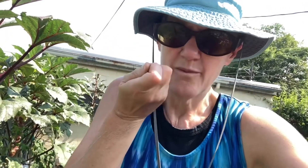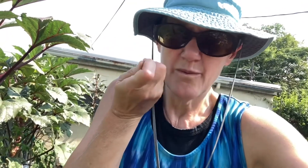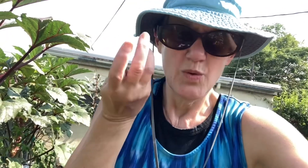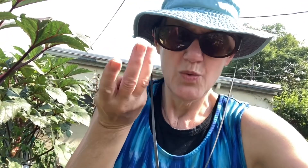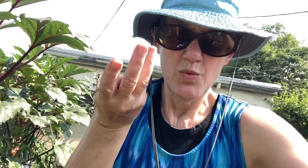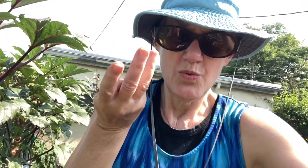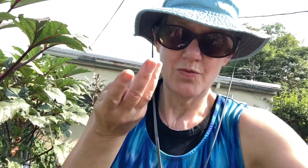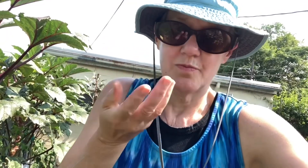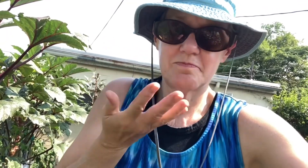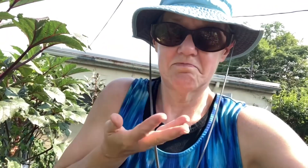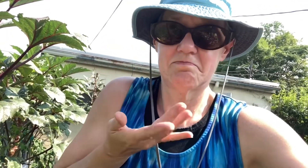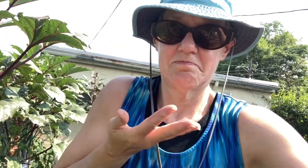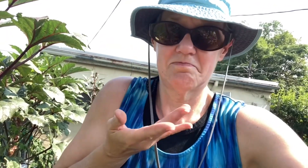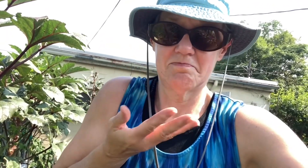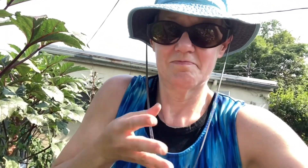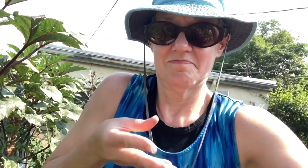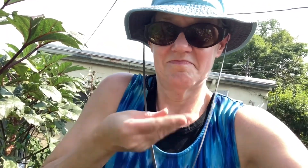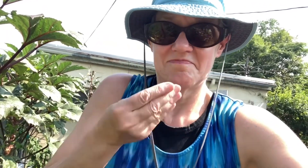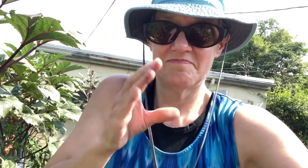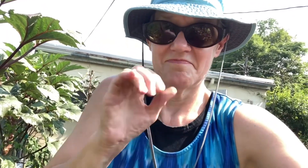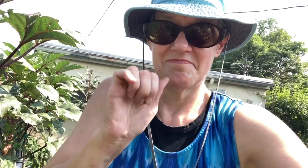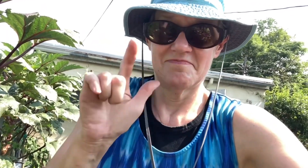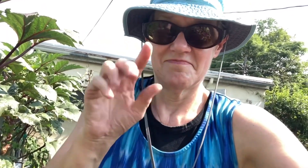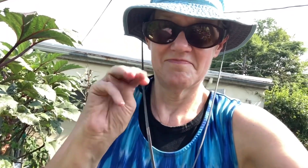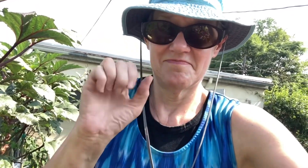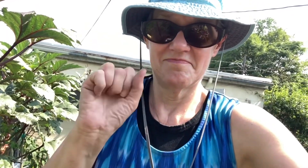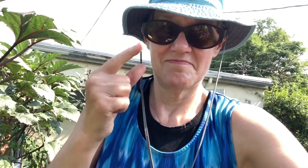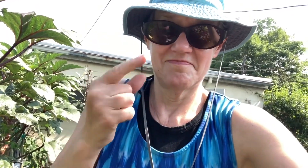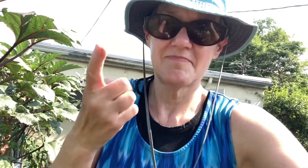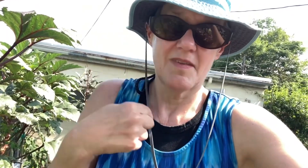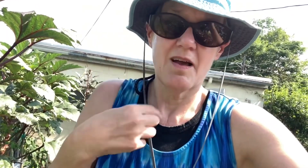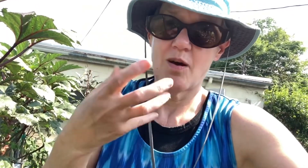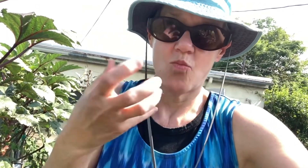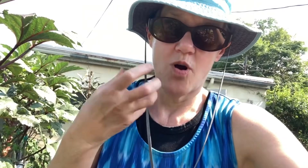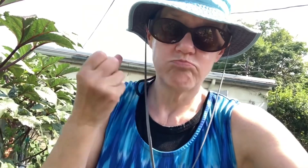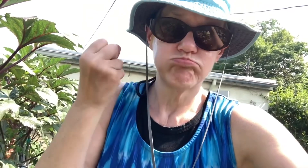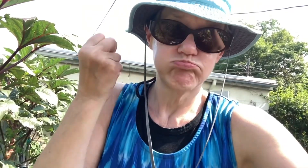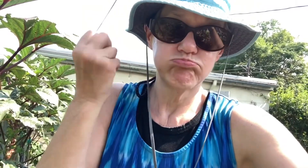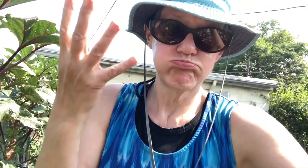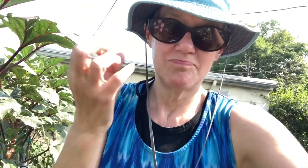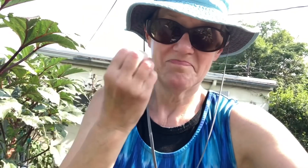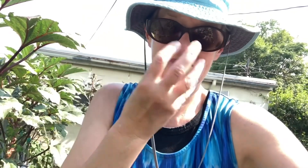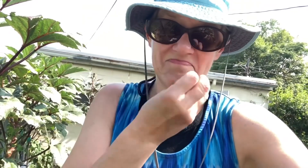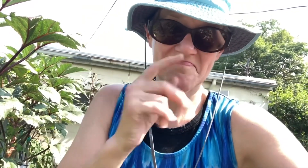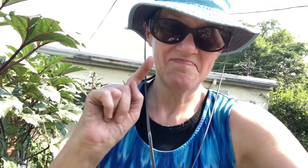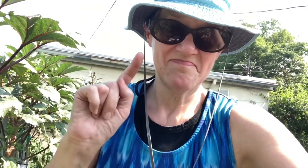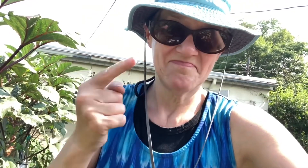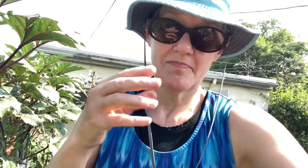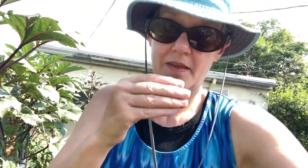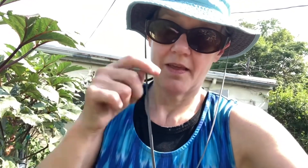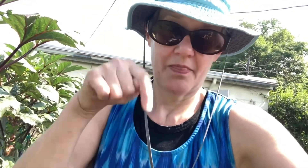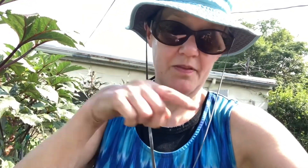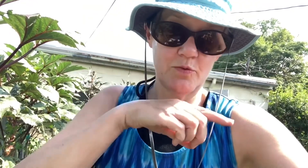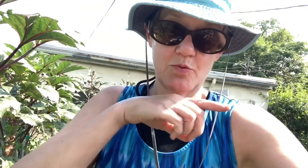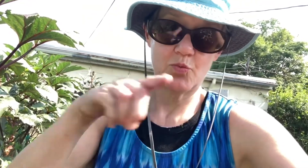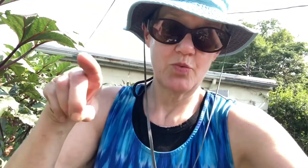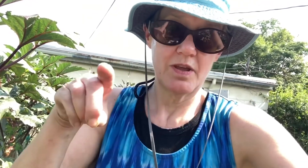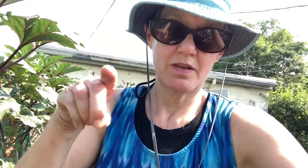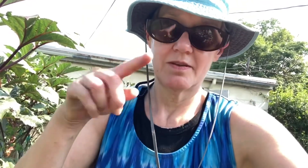few blossoms, and I want to wait to add cow mag when it's lots and lots of flowers.